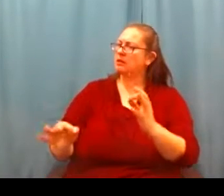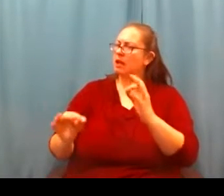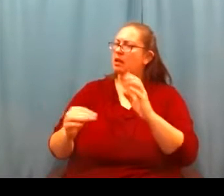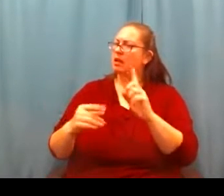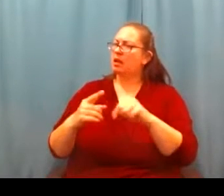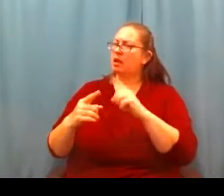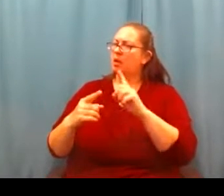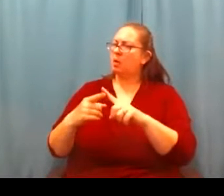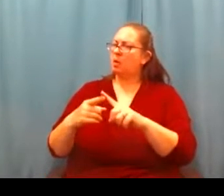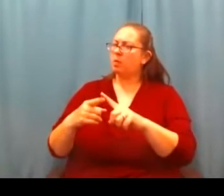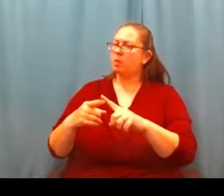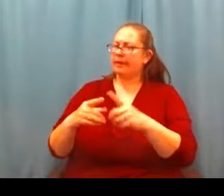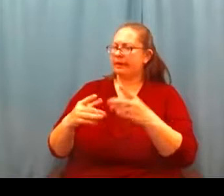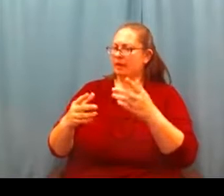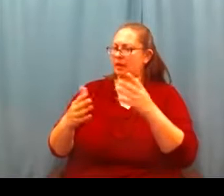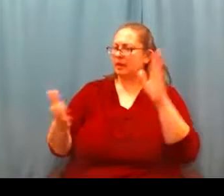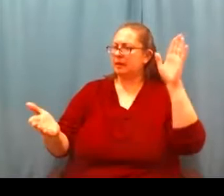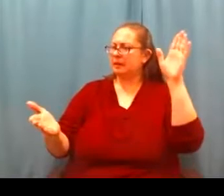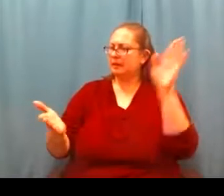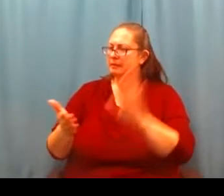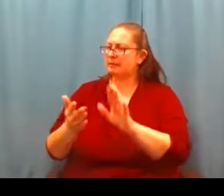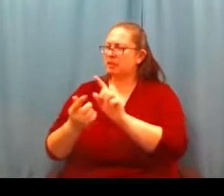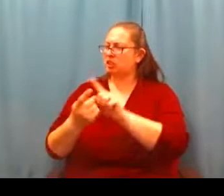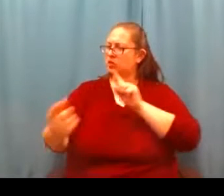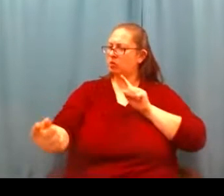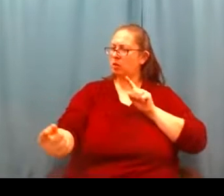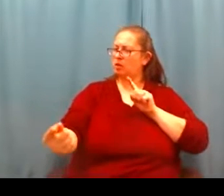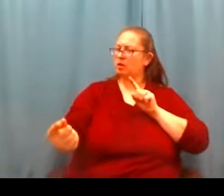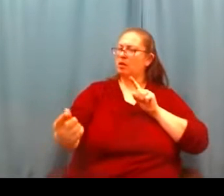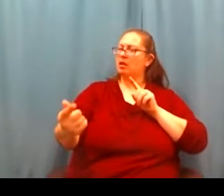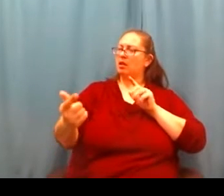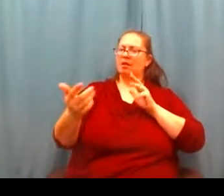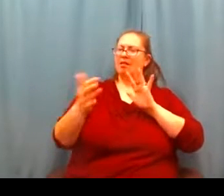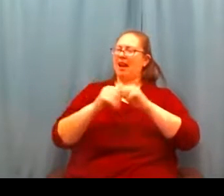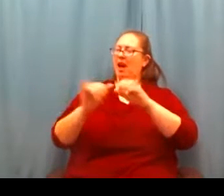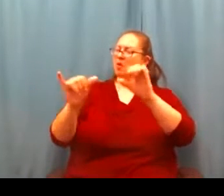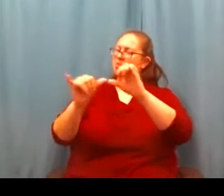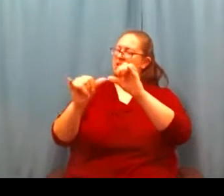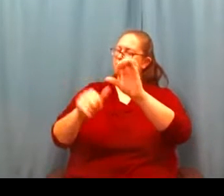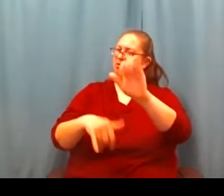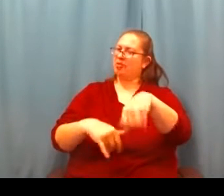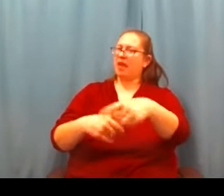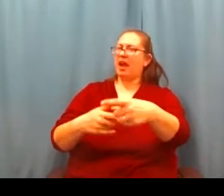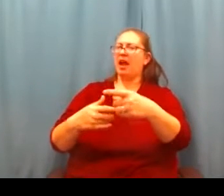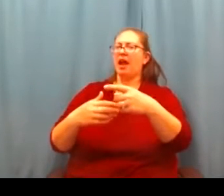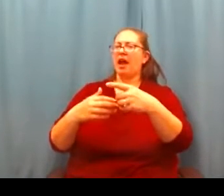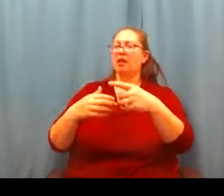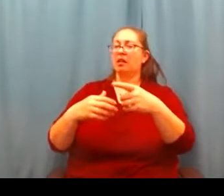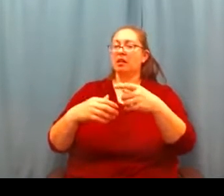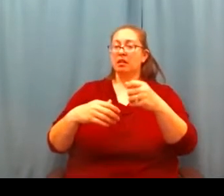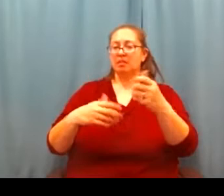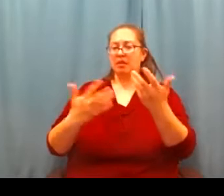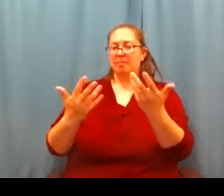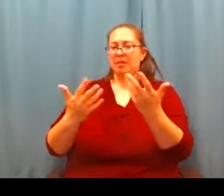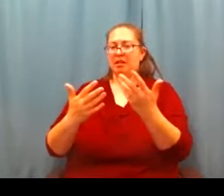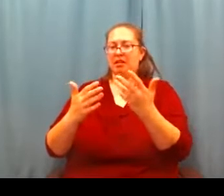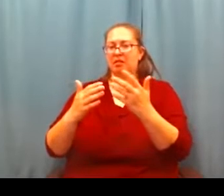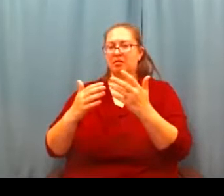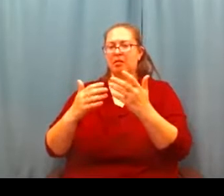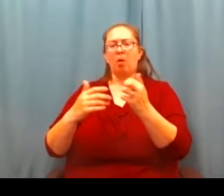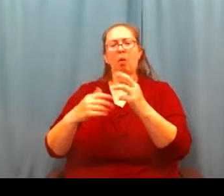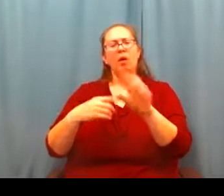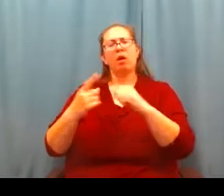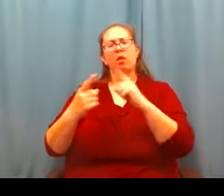measures? What metrics will be used for ongoing surveillance to determine if certain thresholds have been met to reinstate the stay-at-home